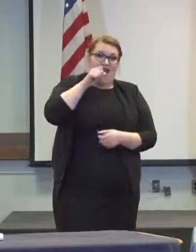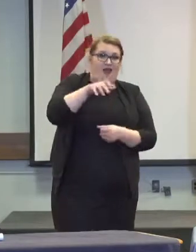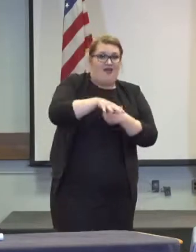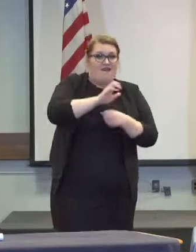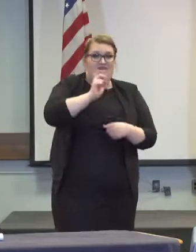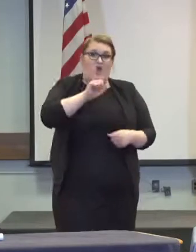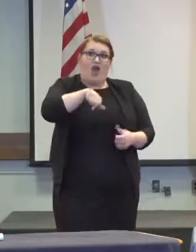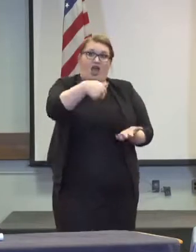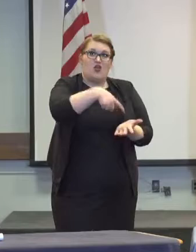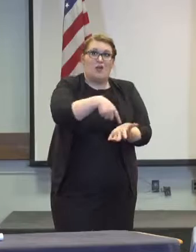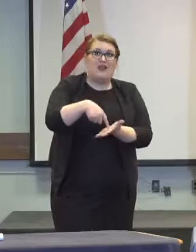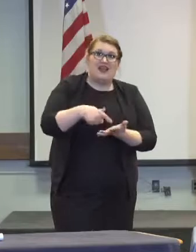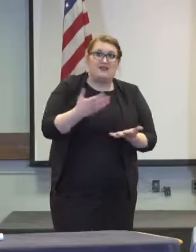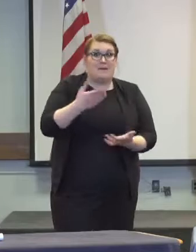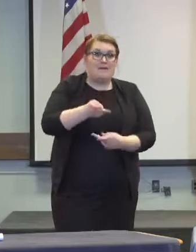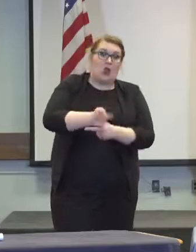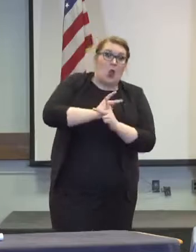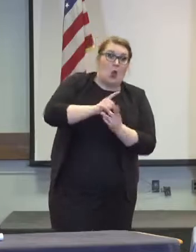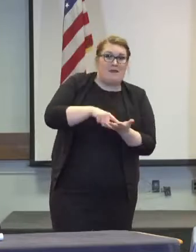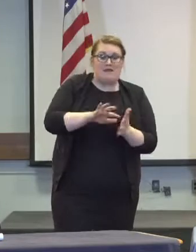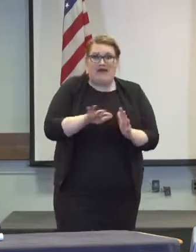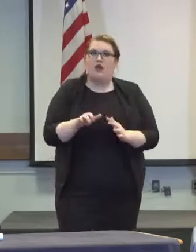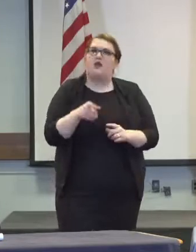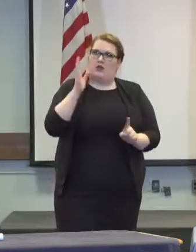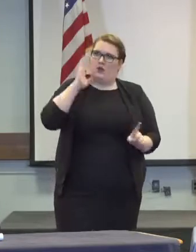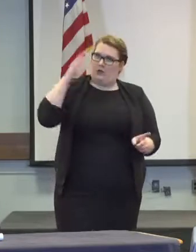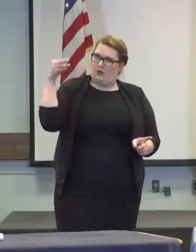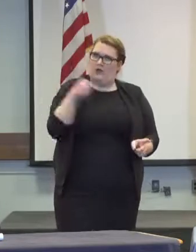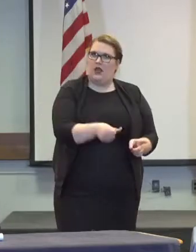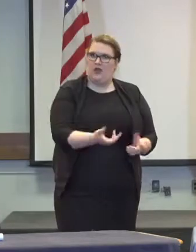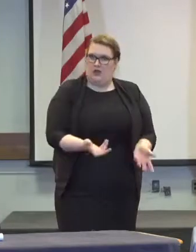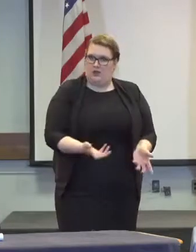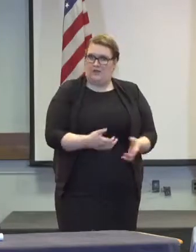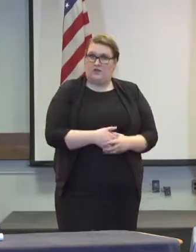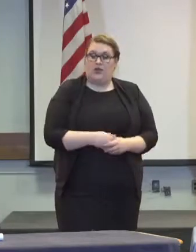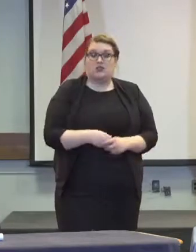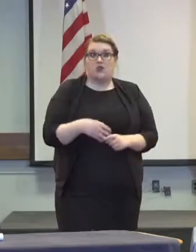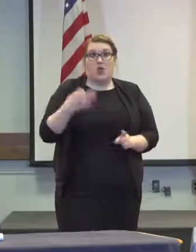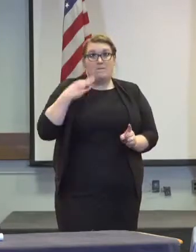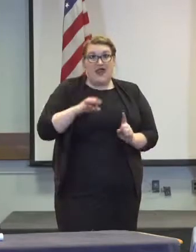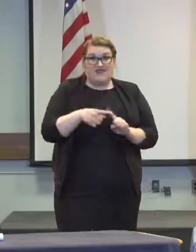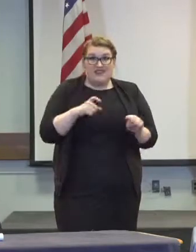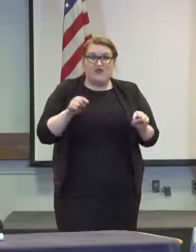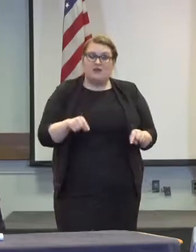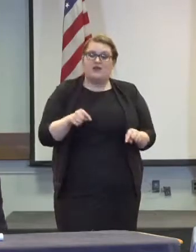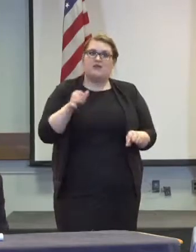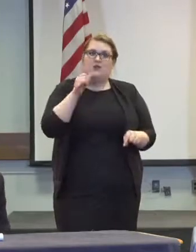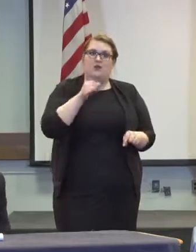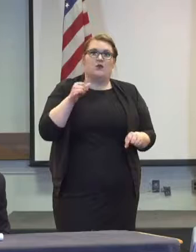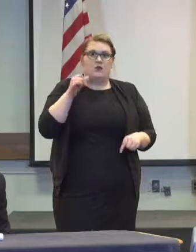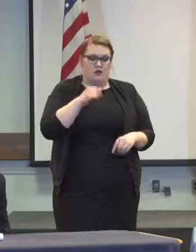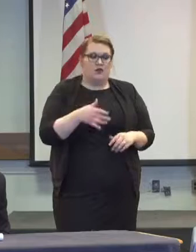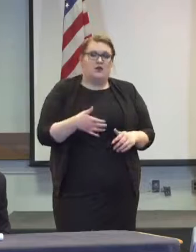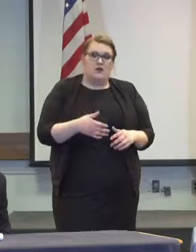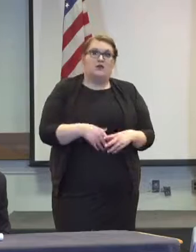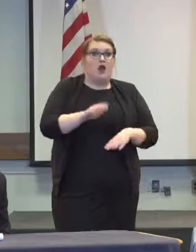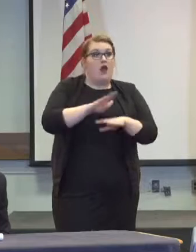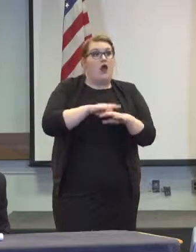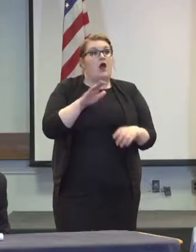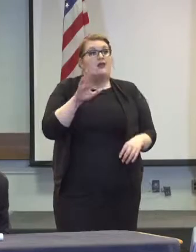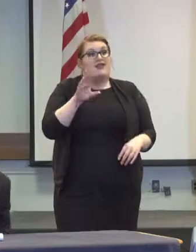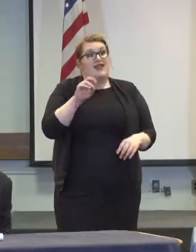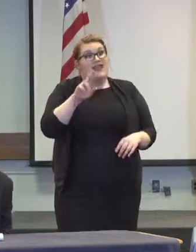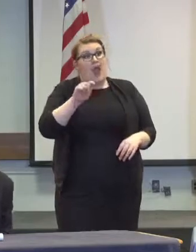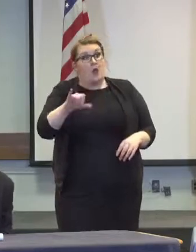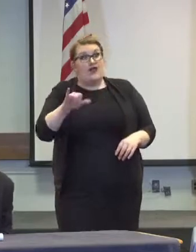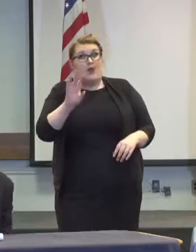that you normally have. You might have a loan payment. So the benefits from this, again, it is on the county website. It is